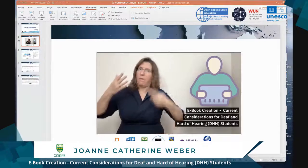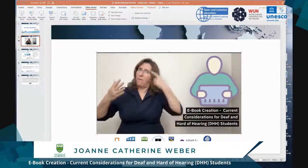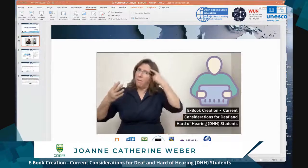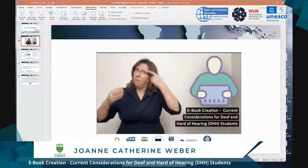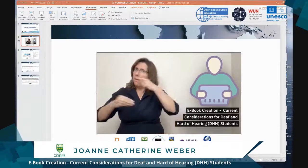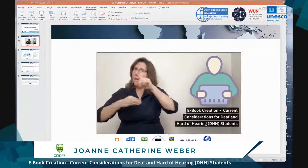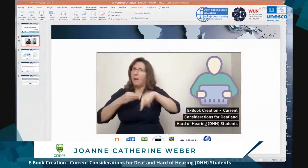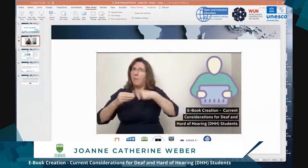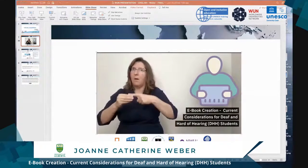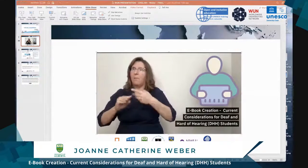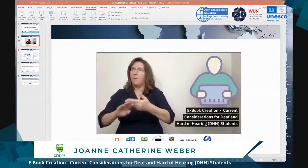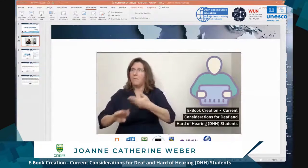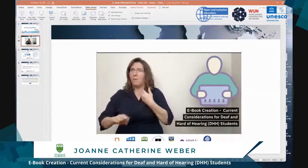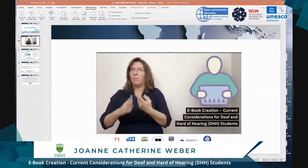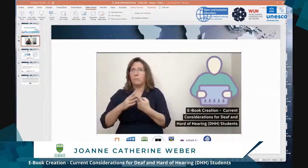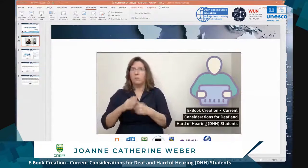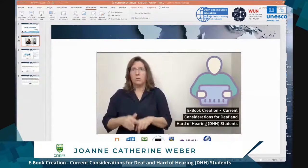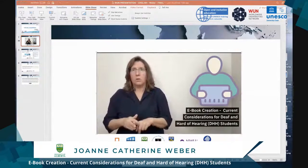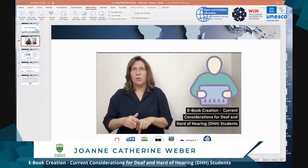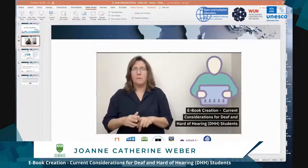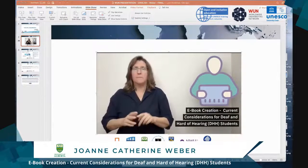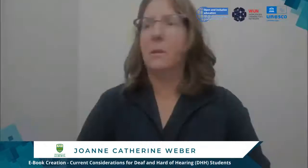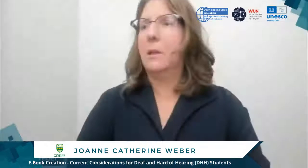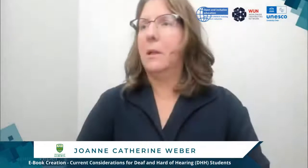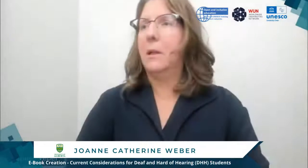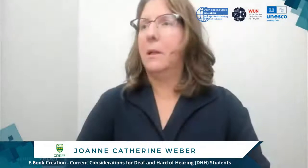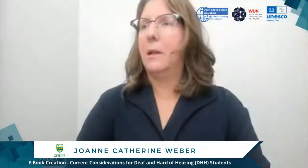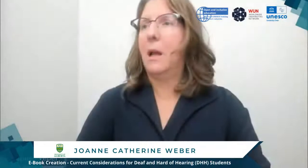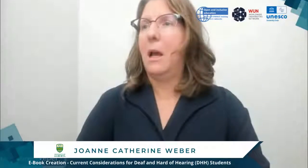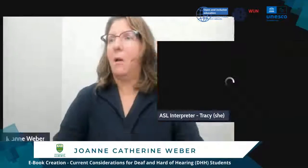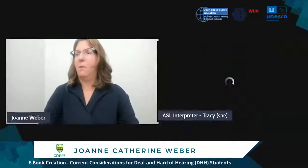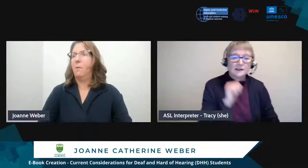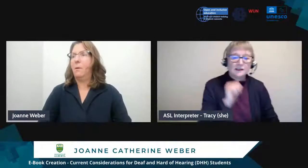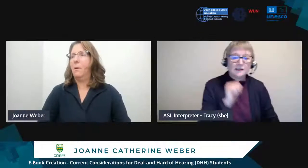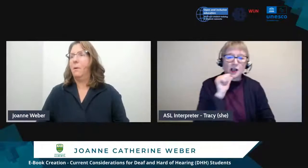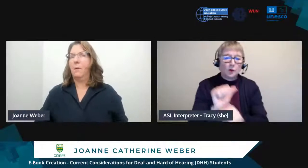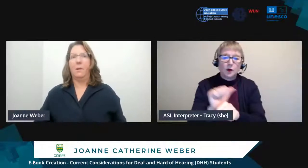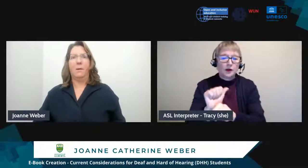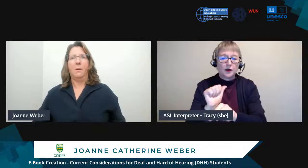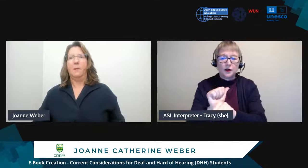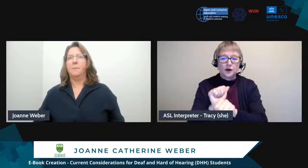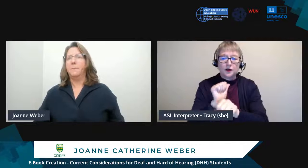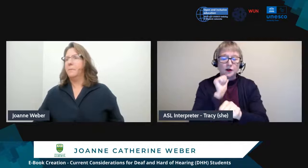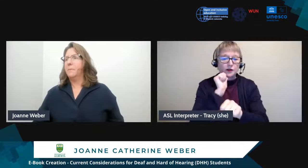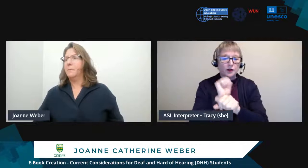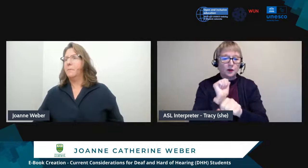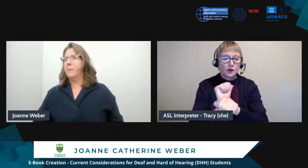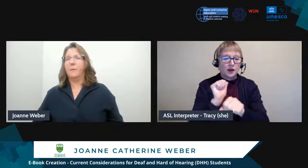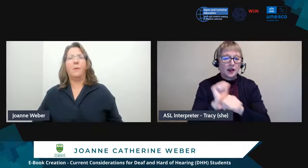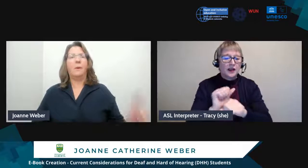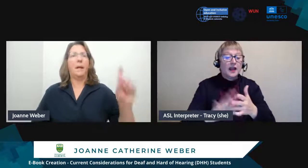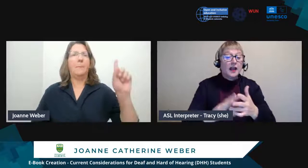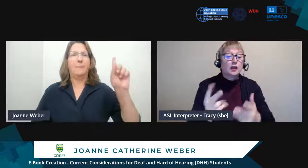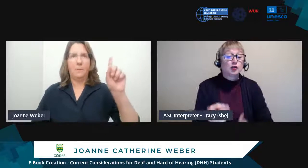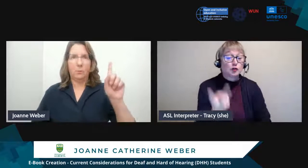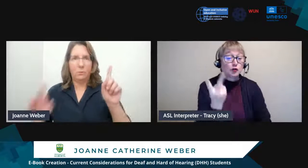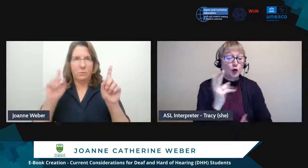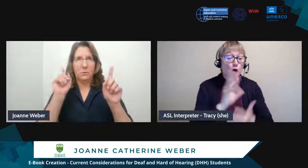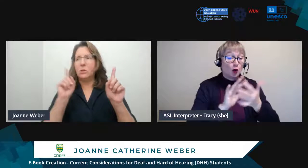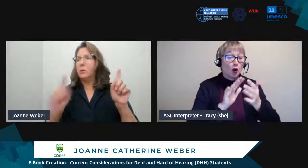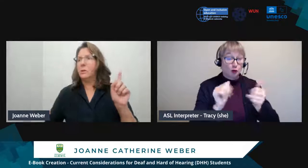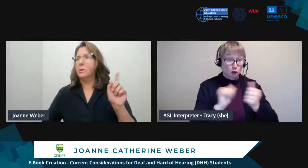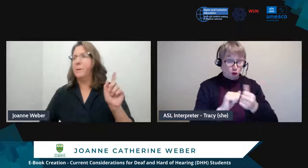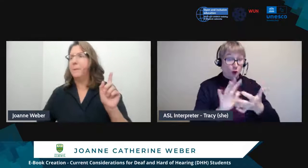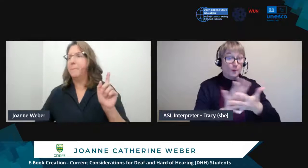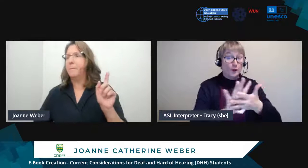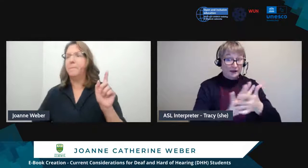of considerations. By analyzing the models out there, the needs of deaf and hard of hearing learners. The features again, we need to look at the framework used